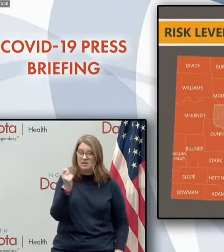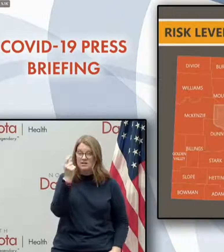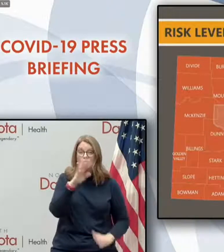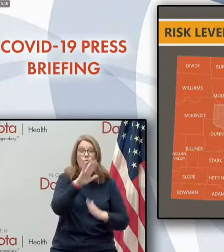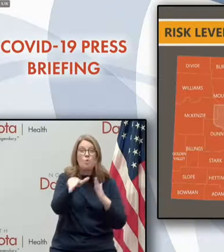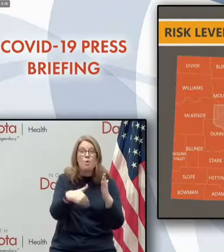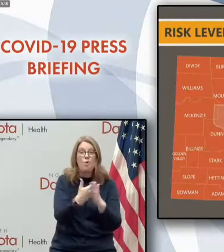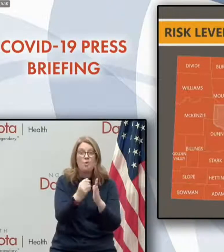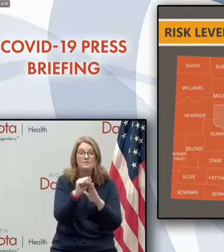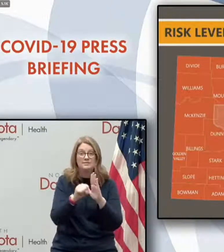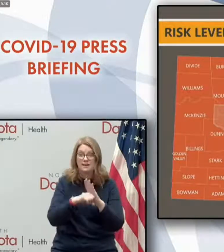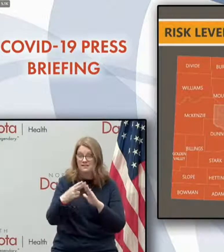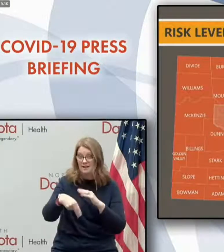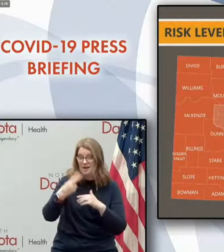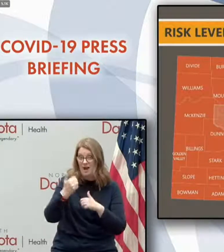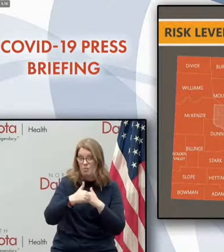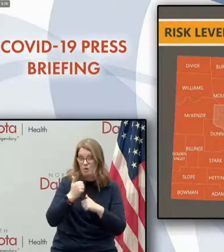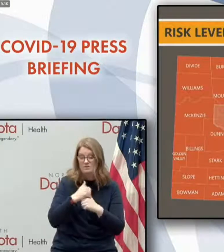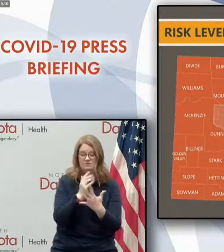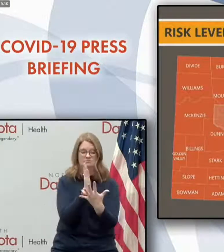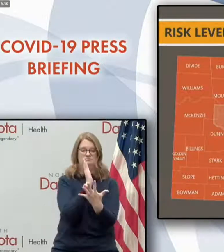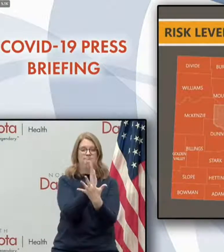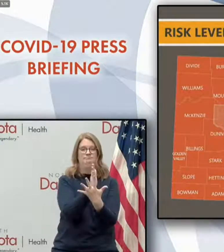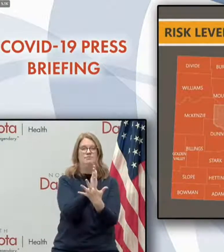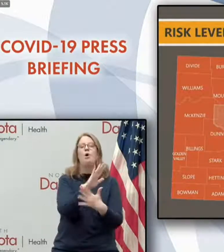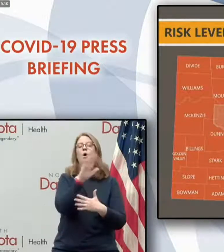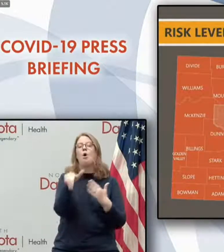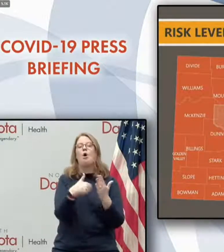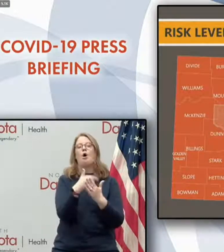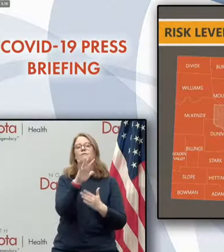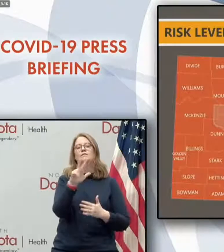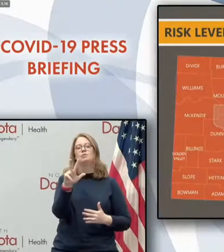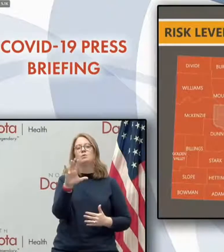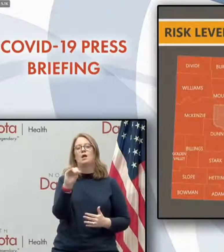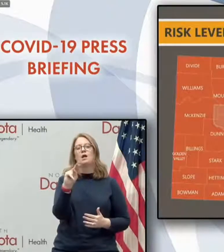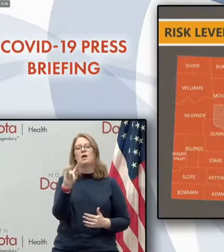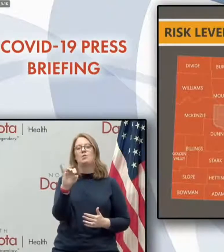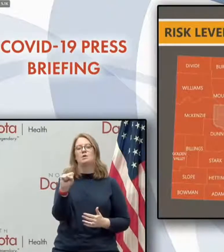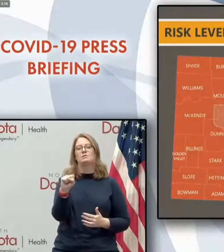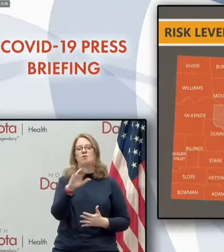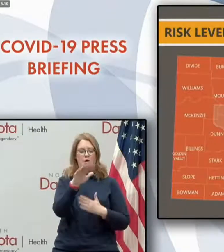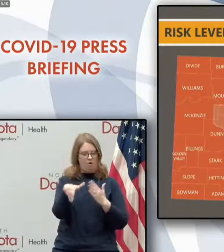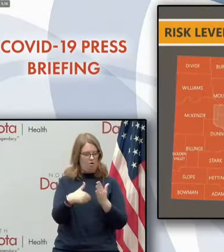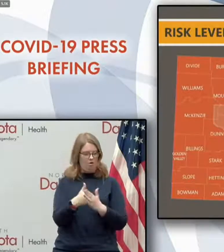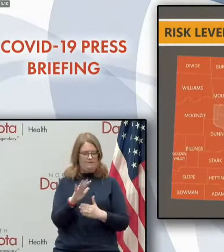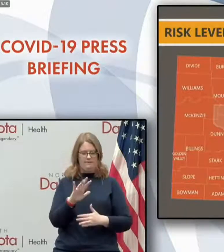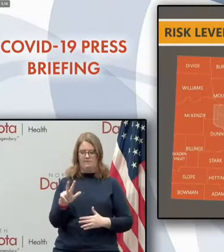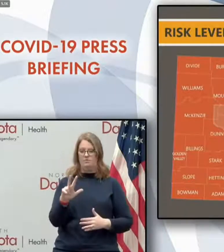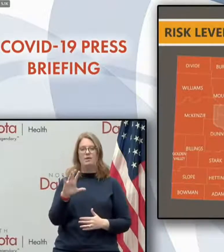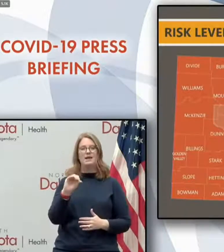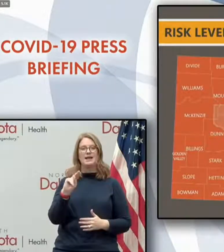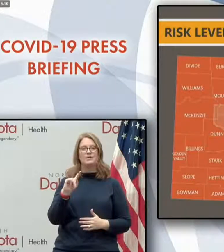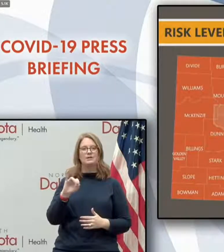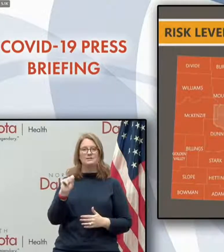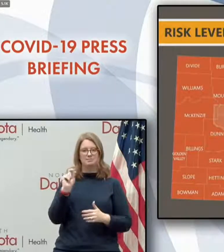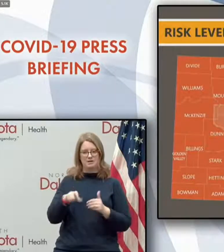high risk, and this means that all 53 counties are under the guidelines of the North Dakota SMART Restart.